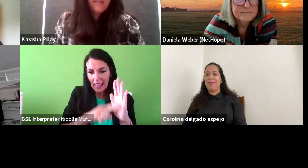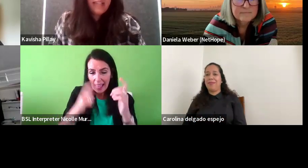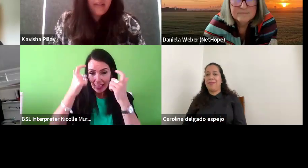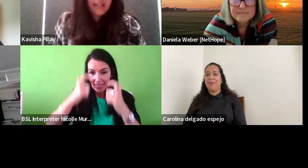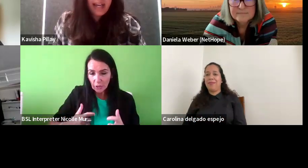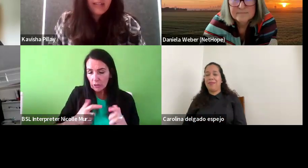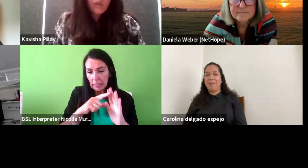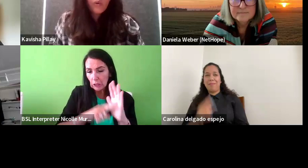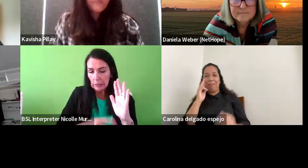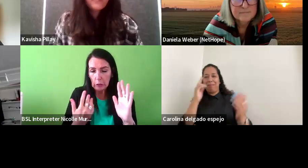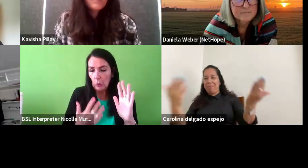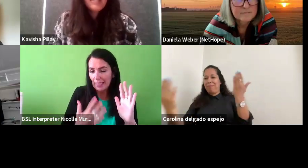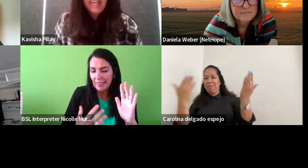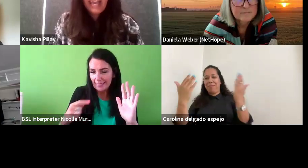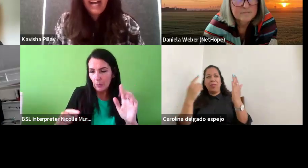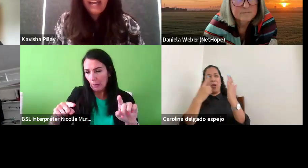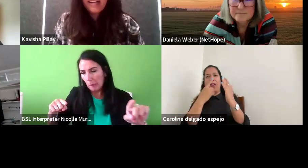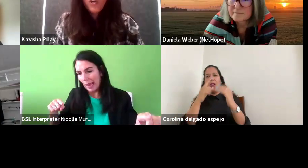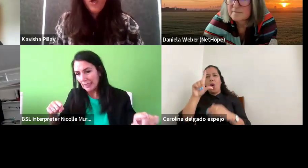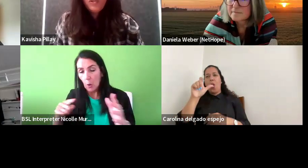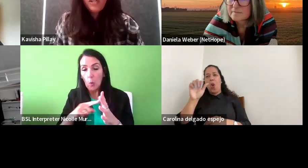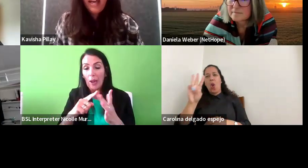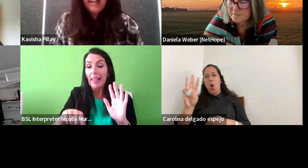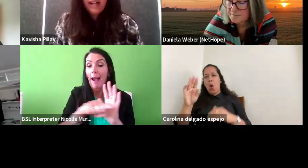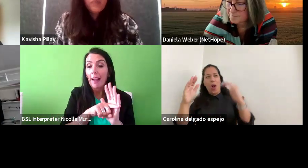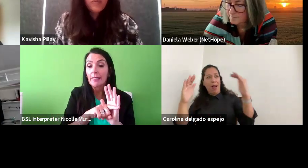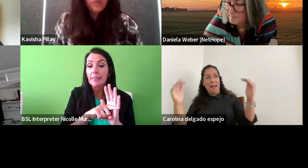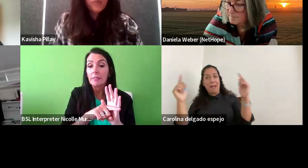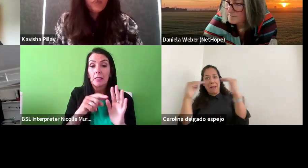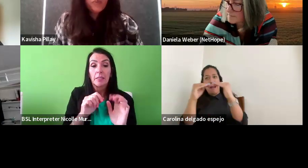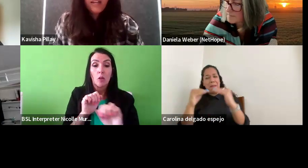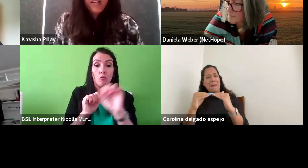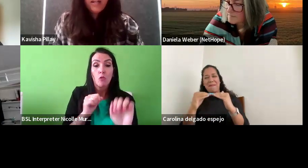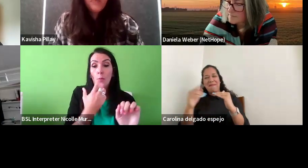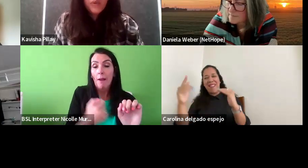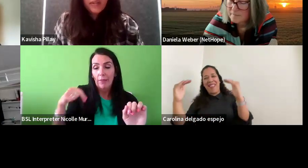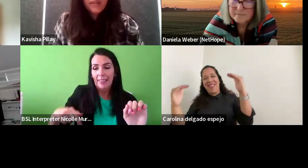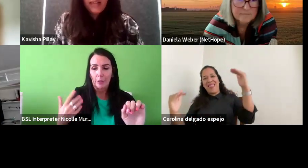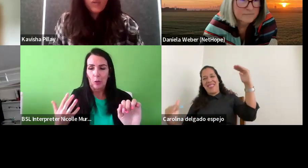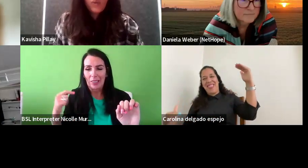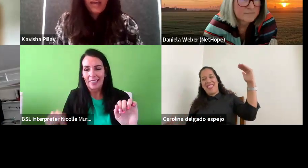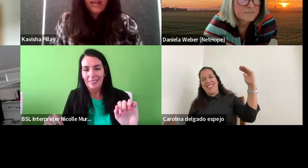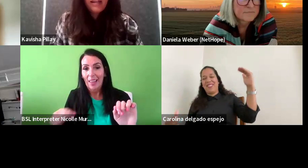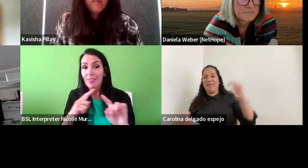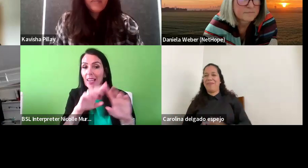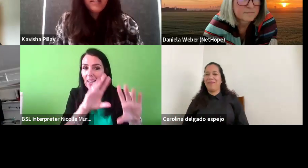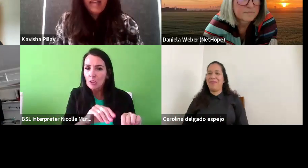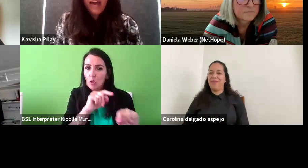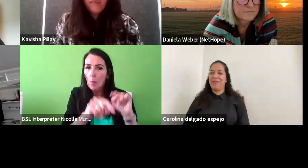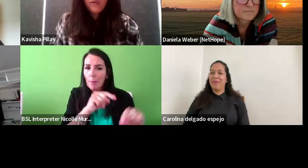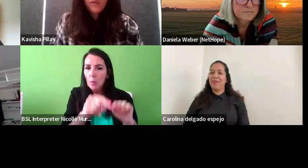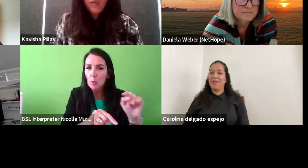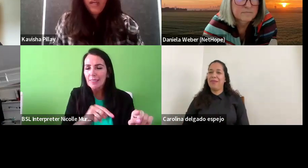the Digital Safeties Act or the AI Act, which can help to prevent abuses, and where